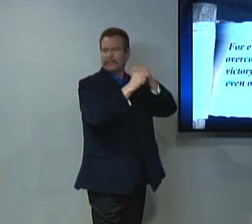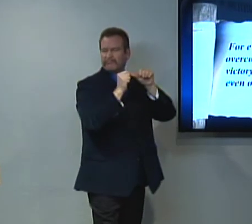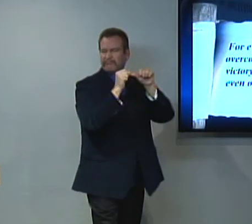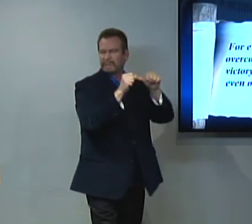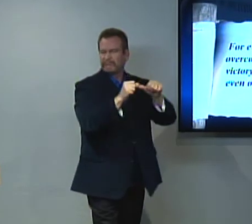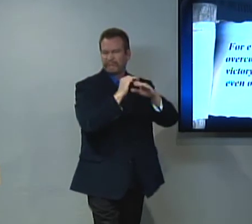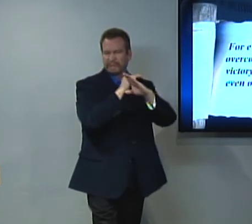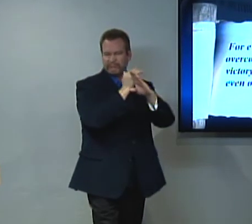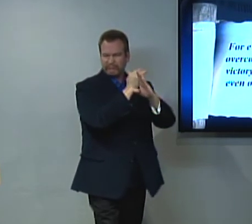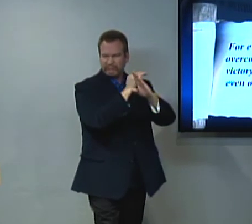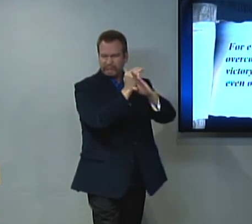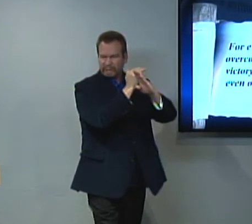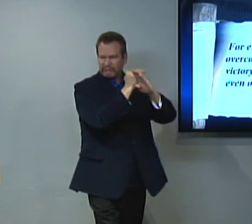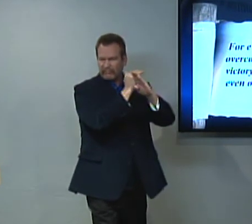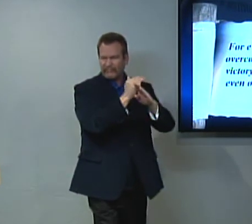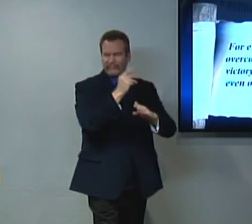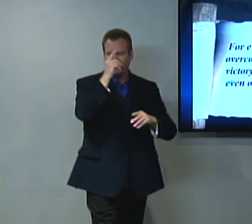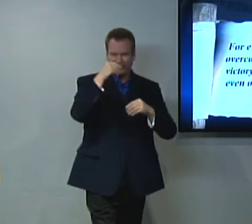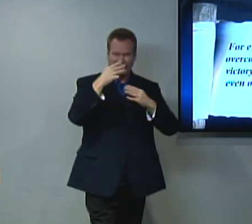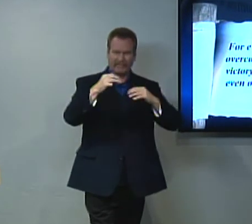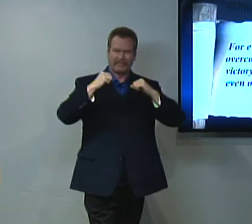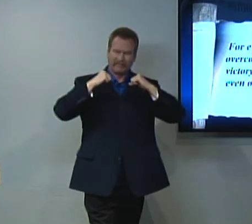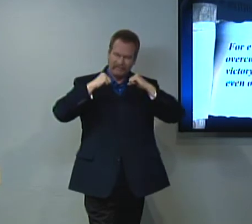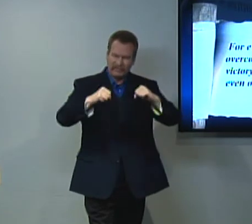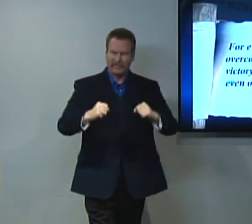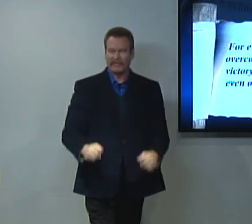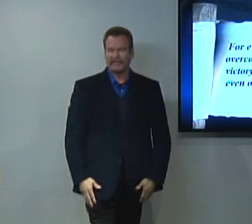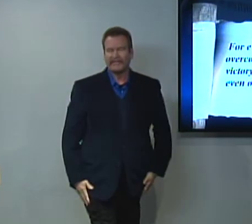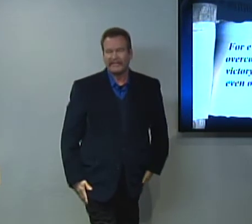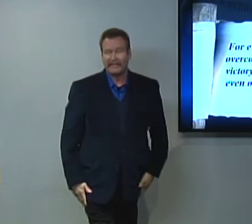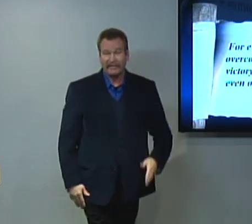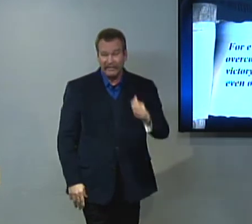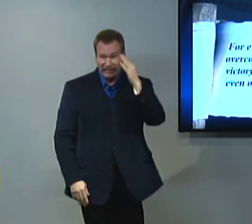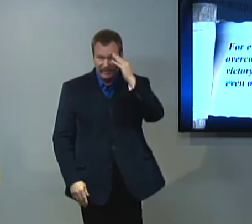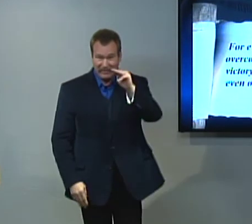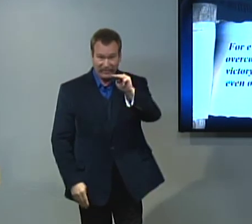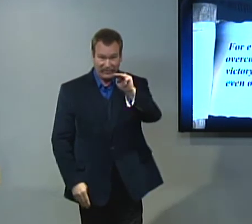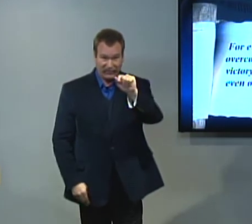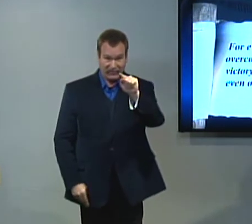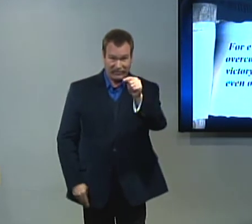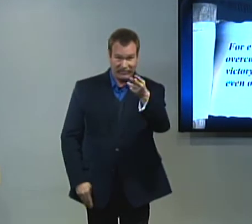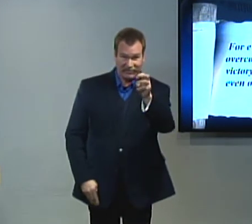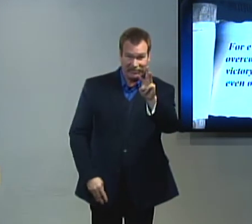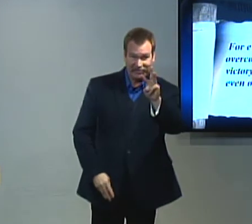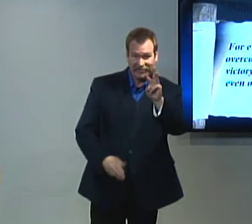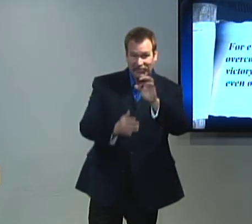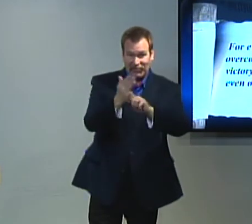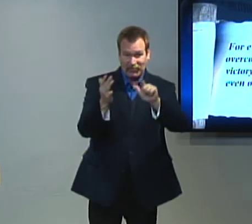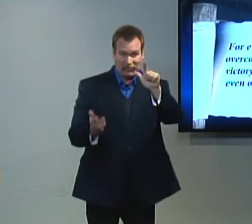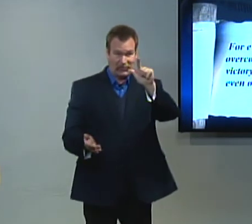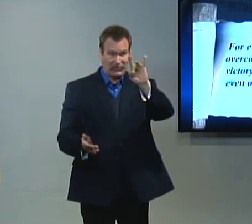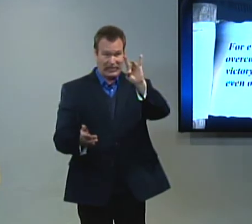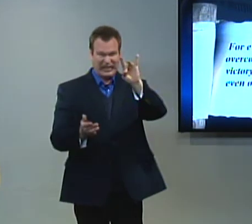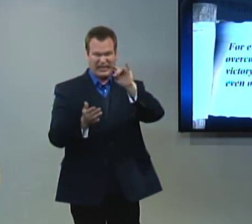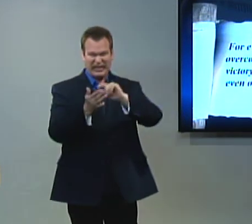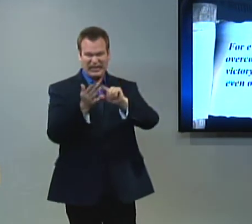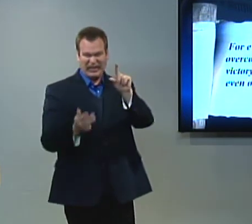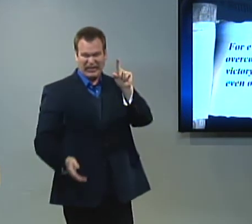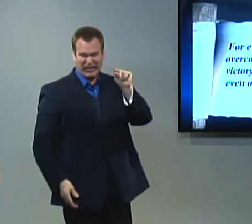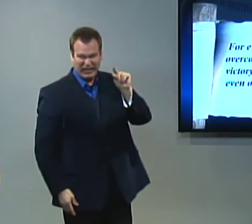enemy. We will stand strong against the devil. God will give us this help. In Matthew chapter 28,